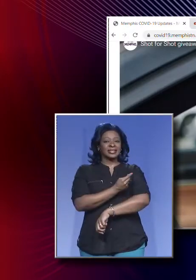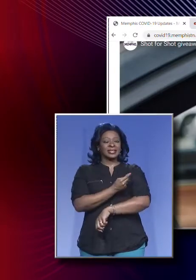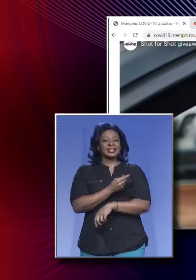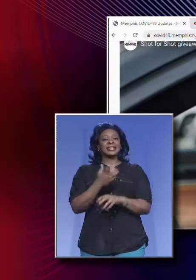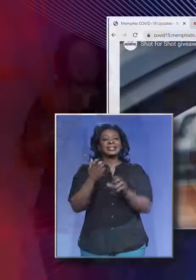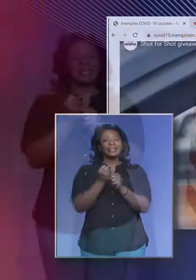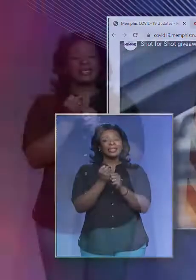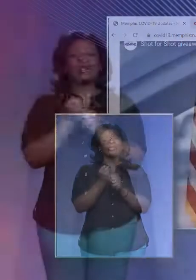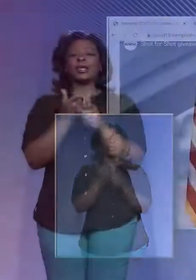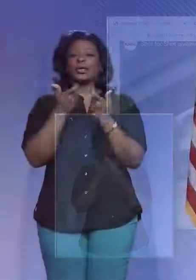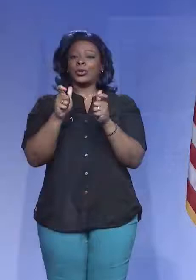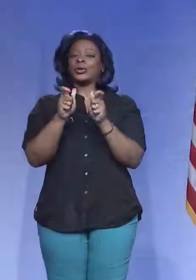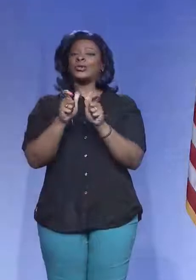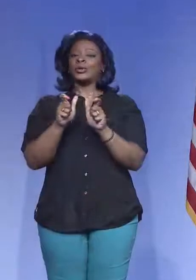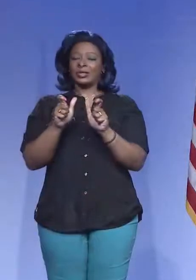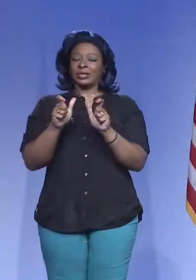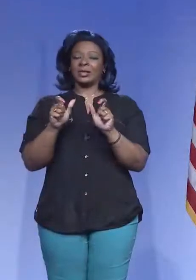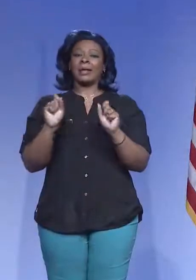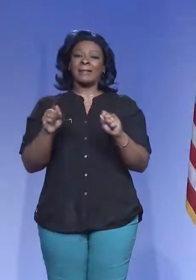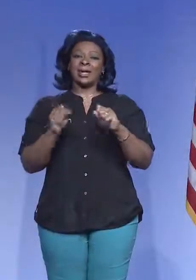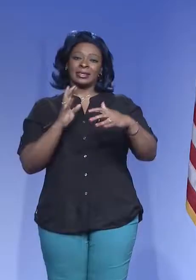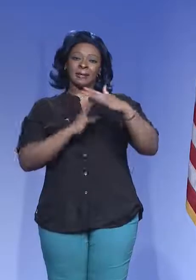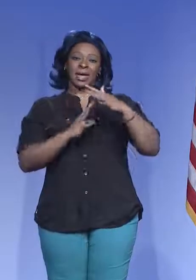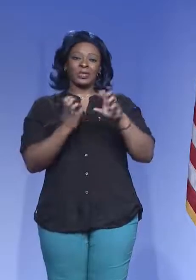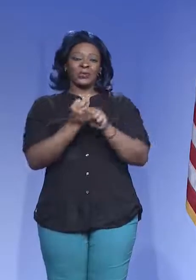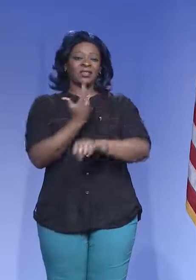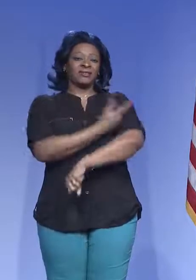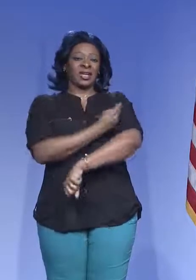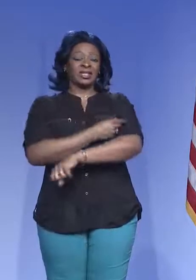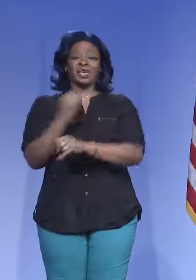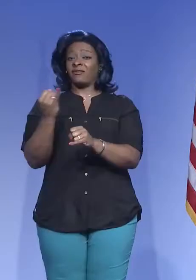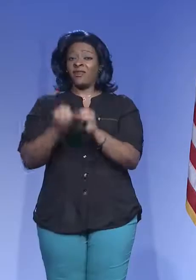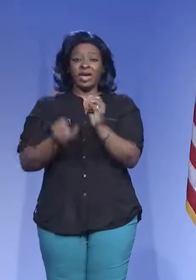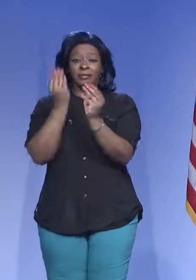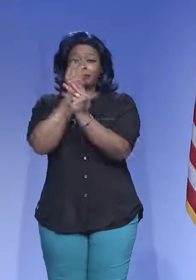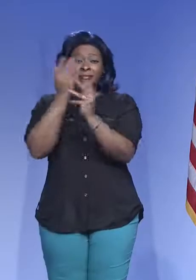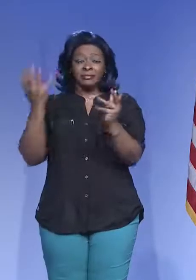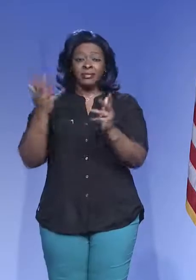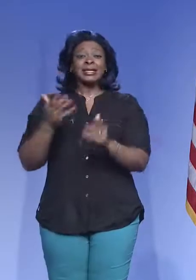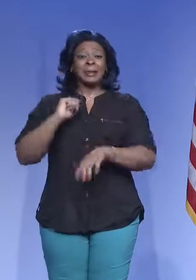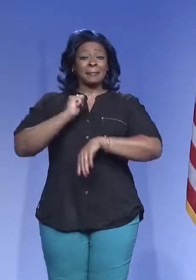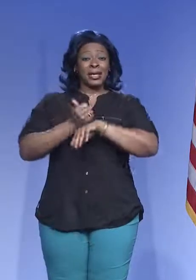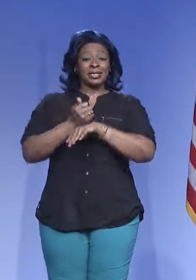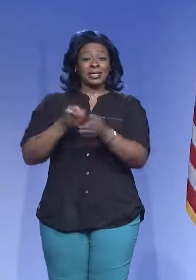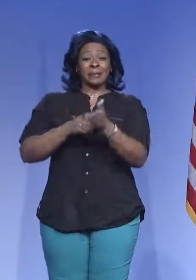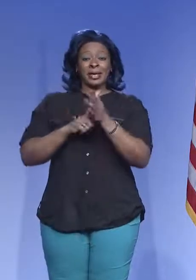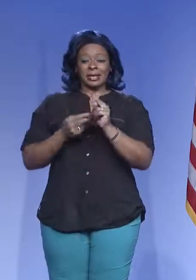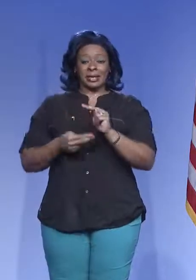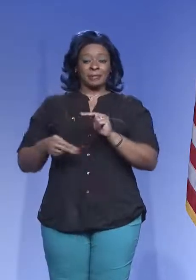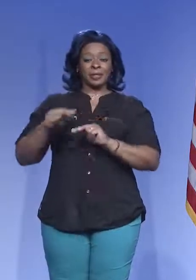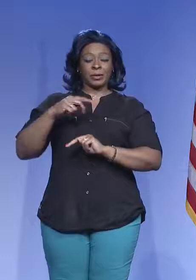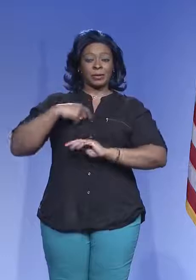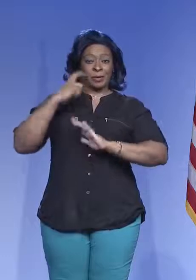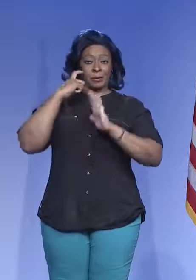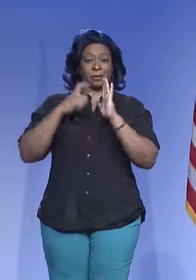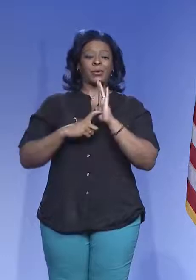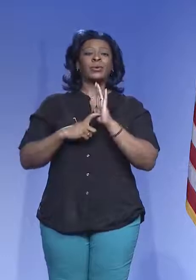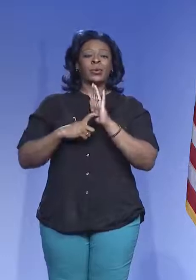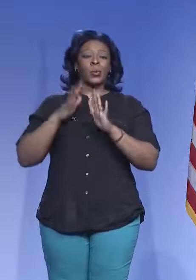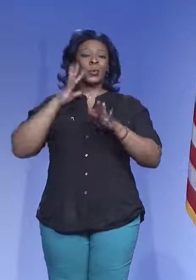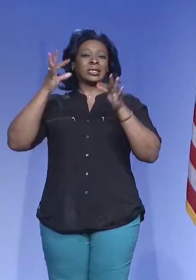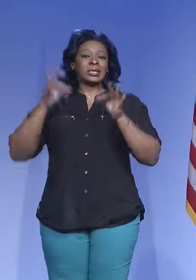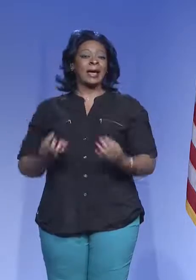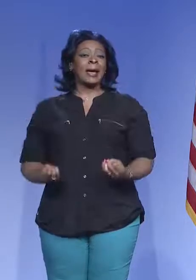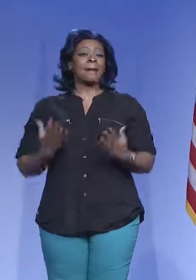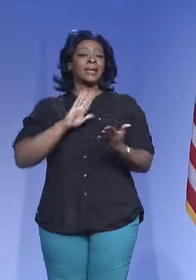a significant amount of capacity. Final note I'll have is based on the demand and the uptick that we see, we'll determine how